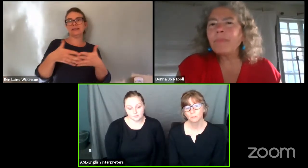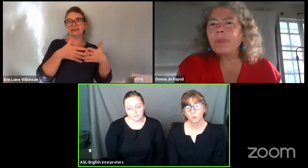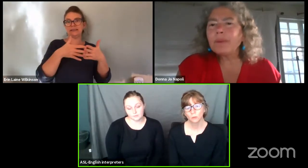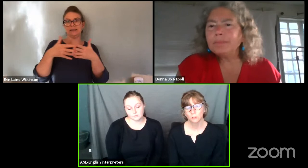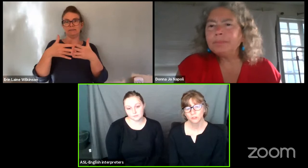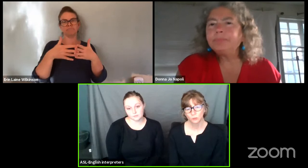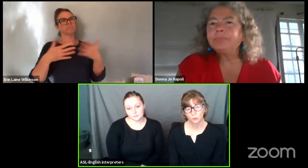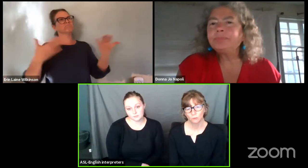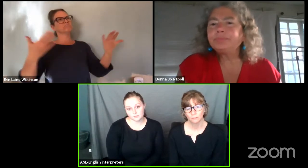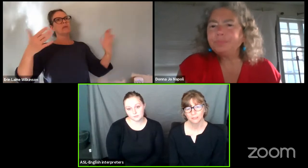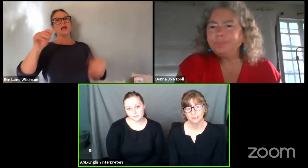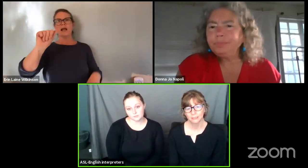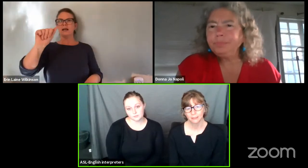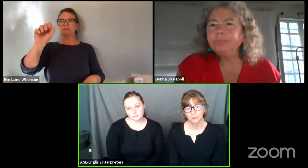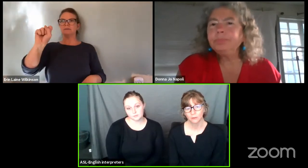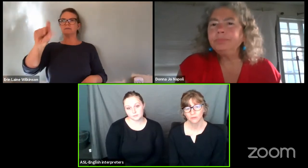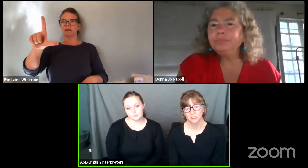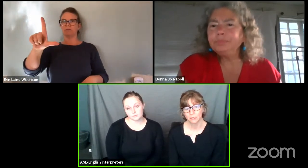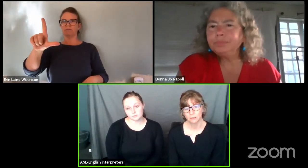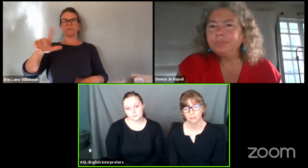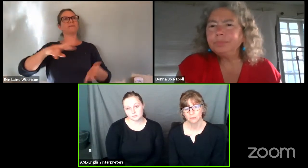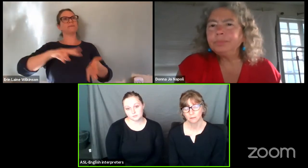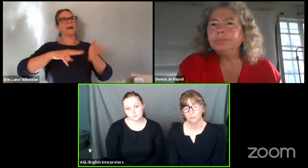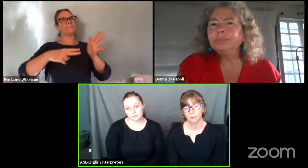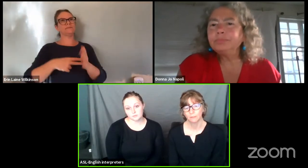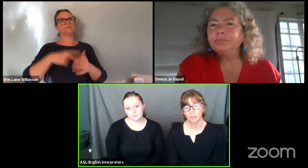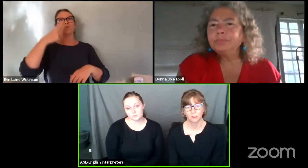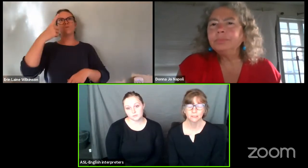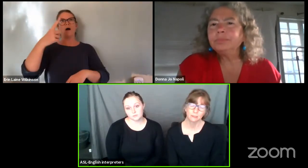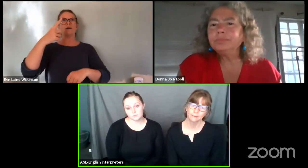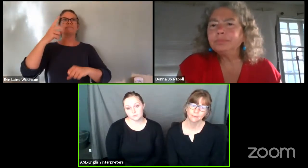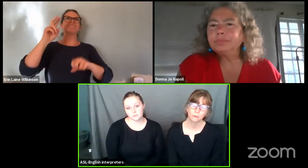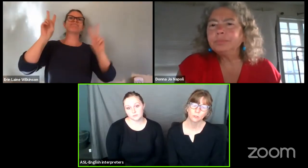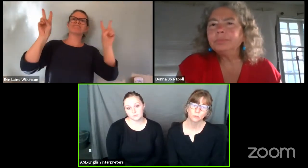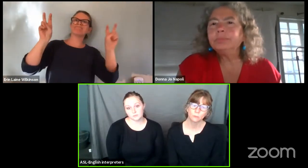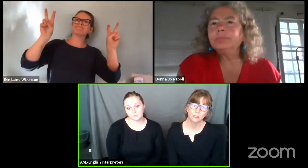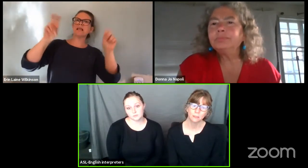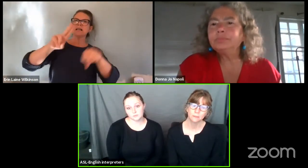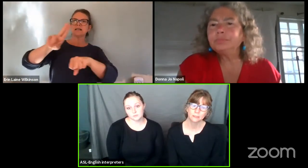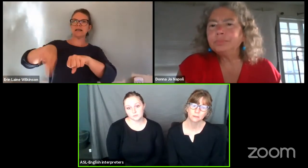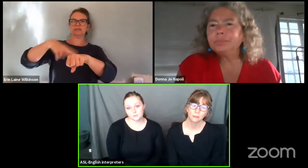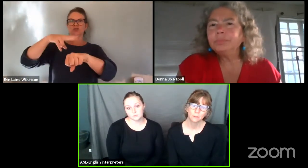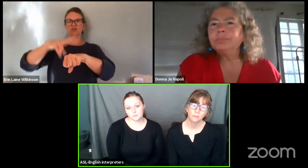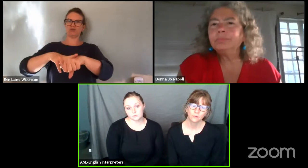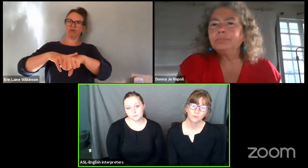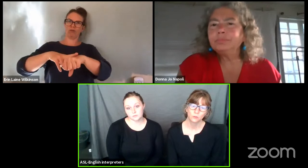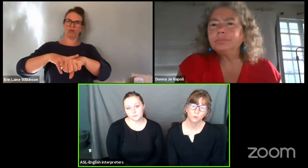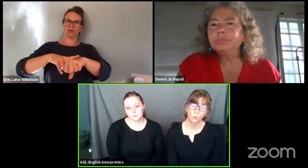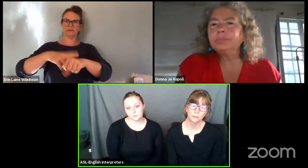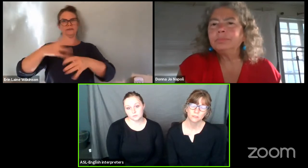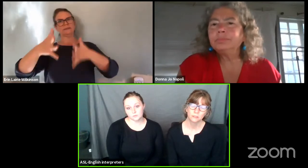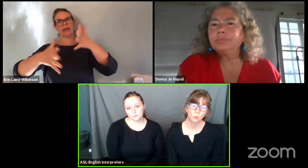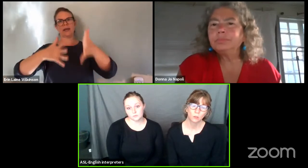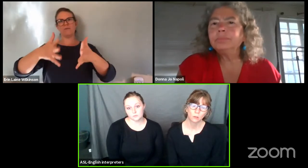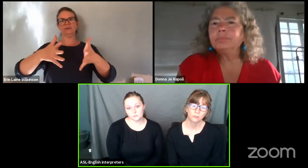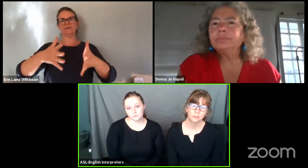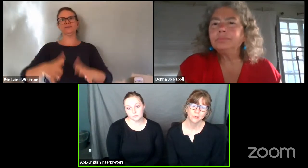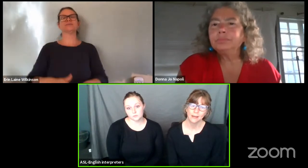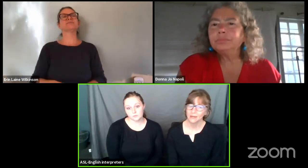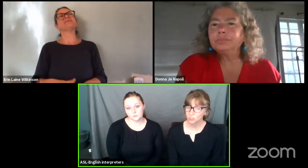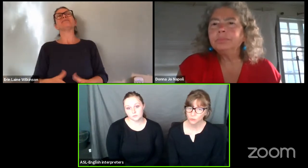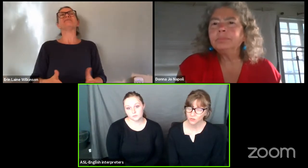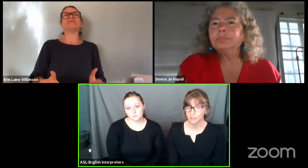If people assume, let's say here in the States, American Sign Language means that there's one